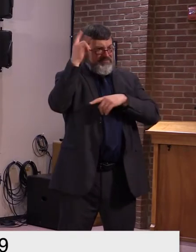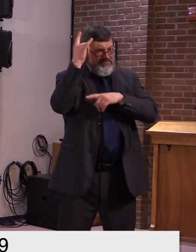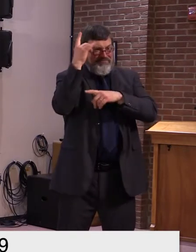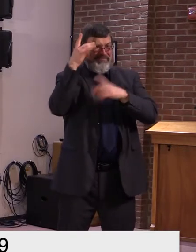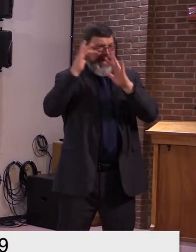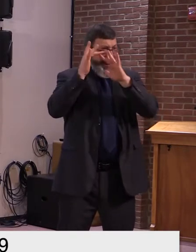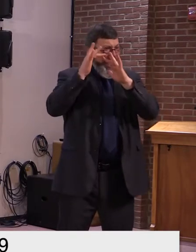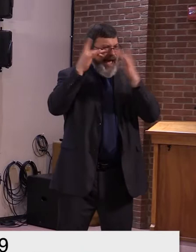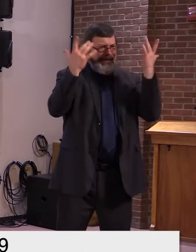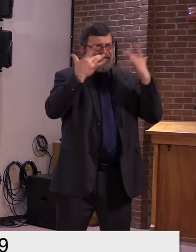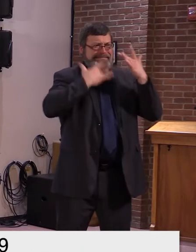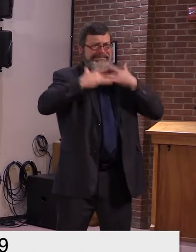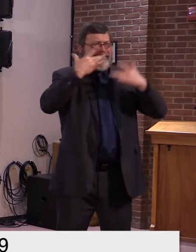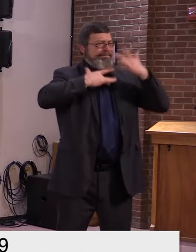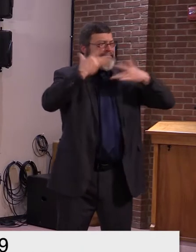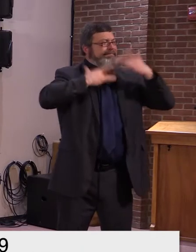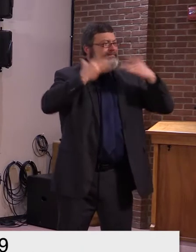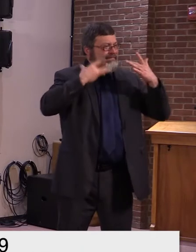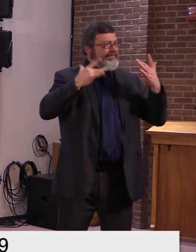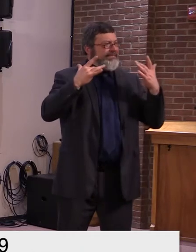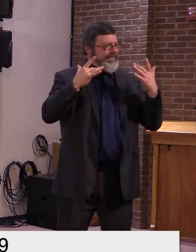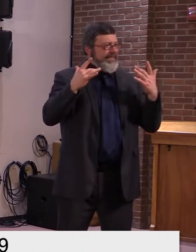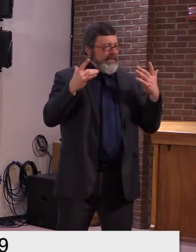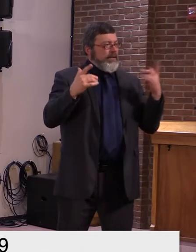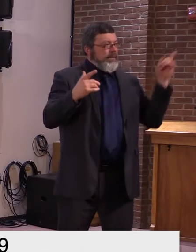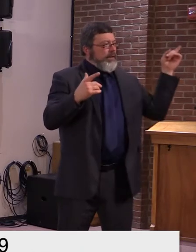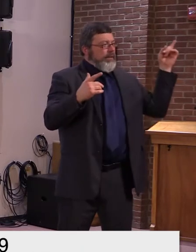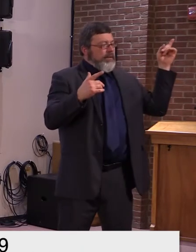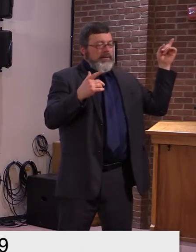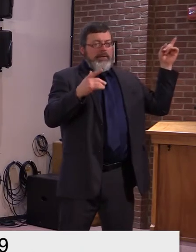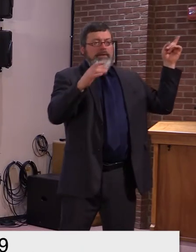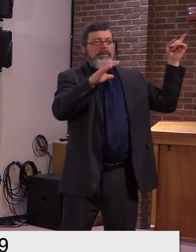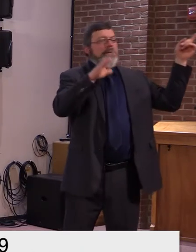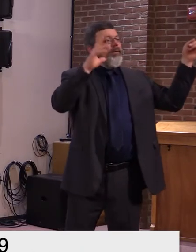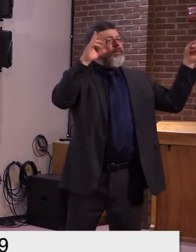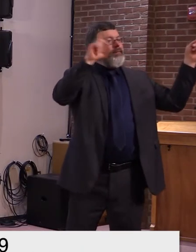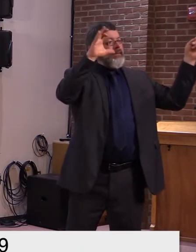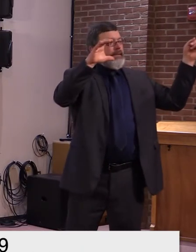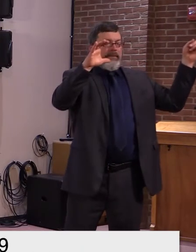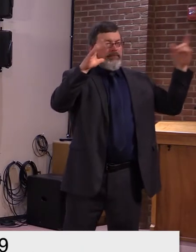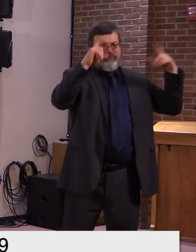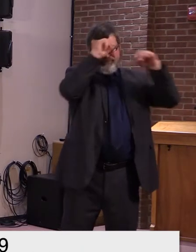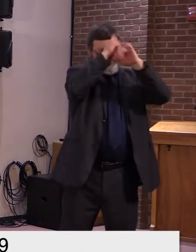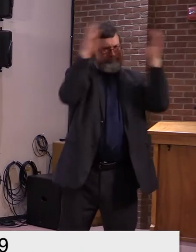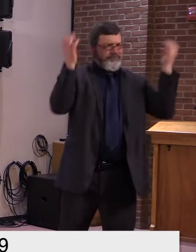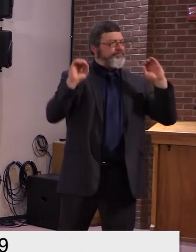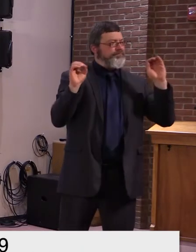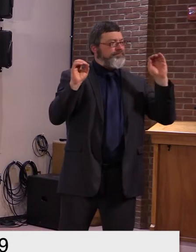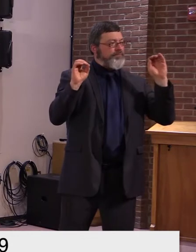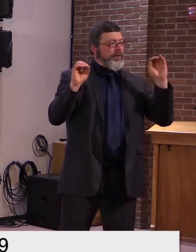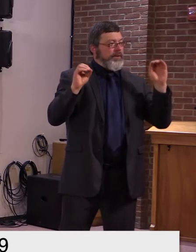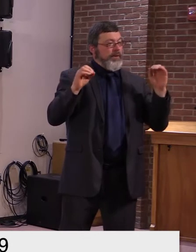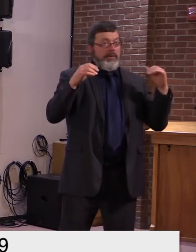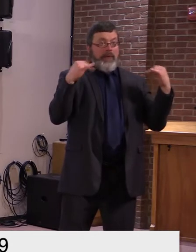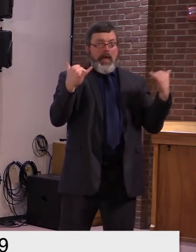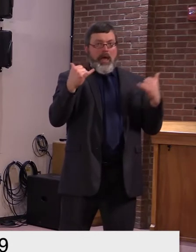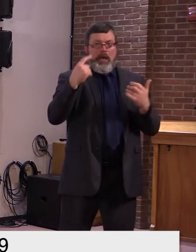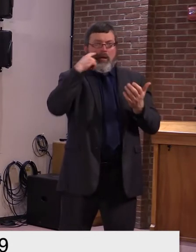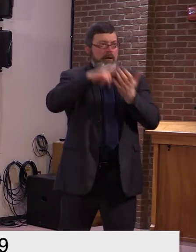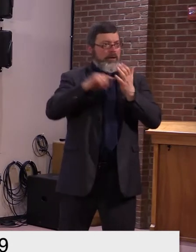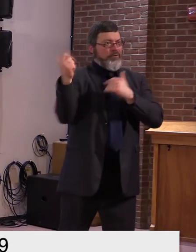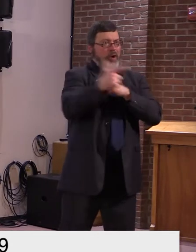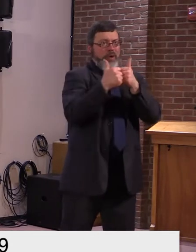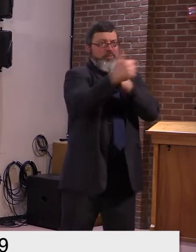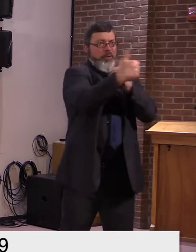COVID, you can't not only do your homework, you can't go to school without broadband. You can't have telehealth without